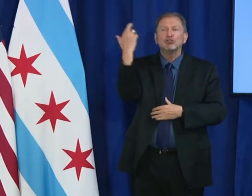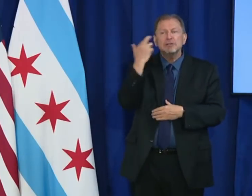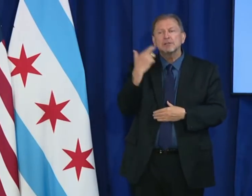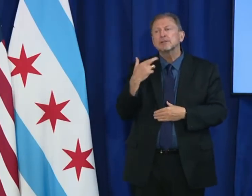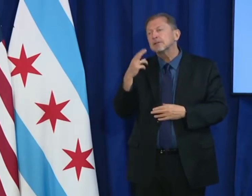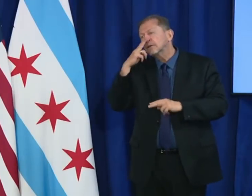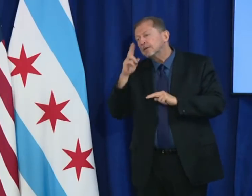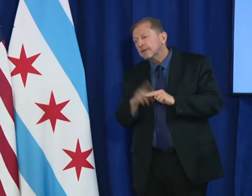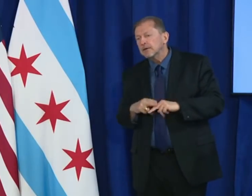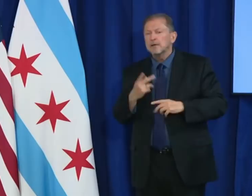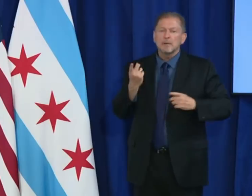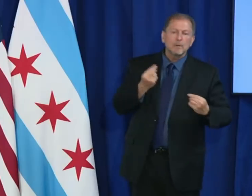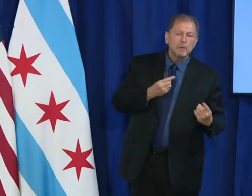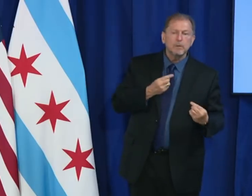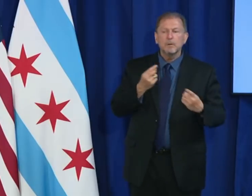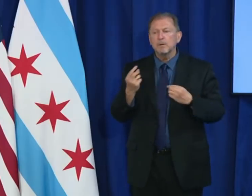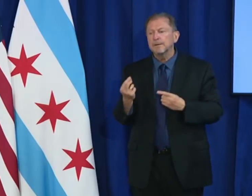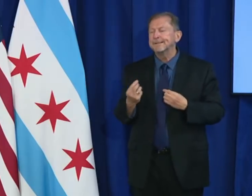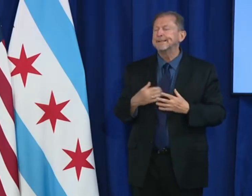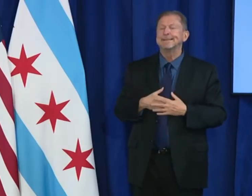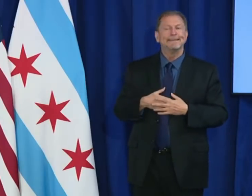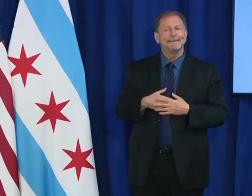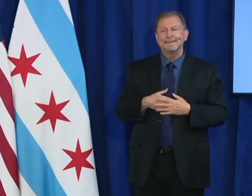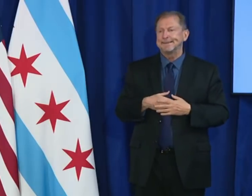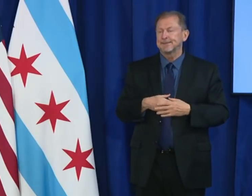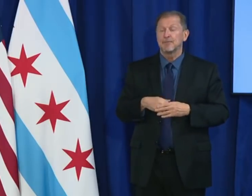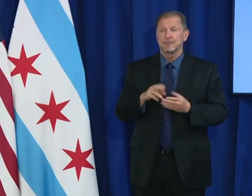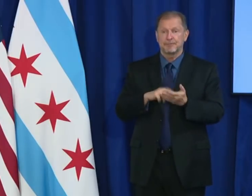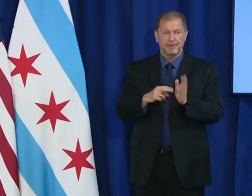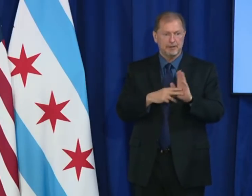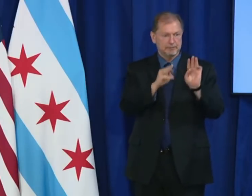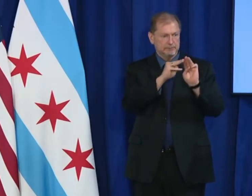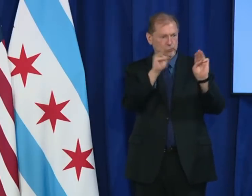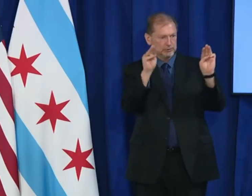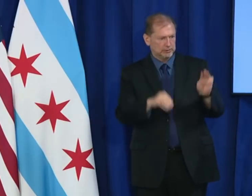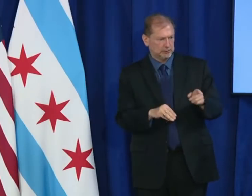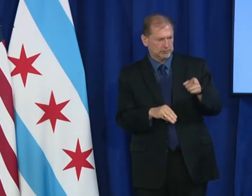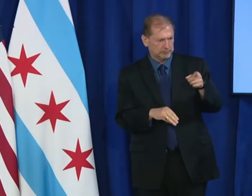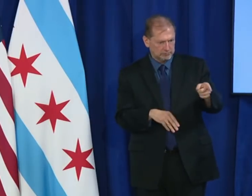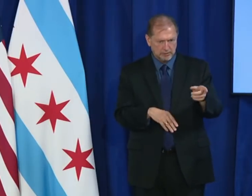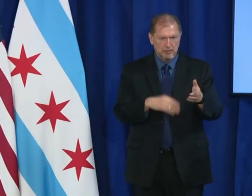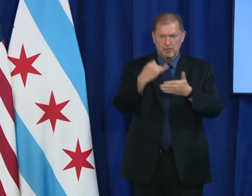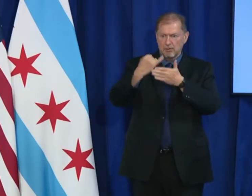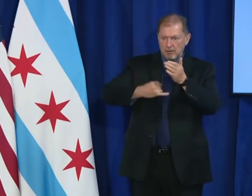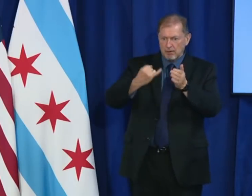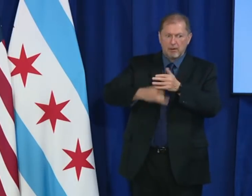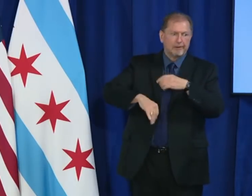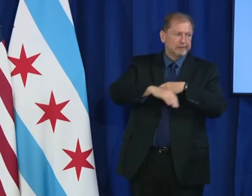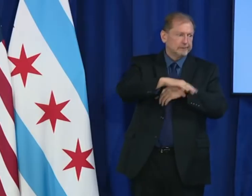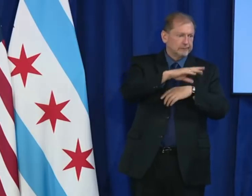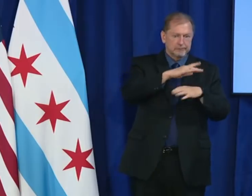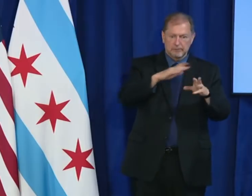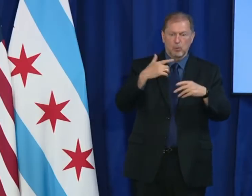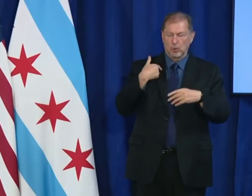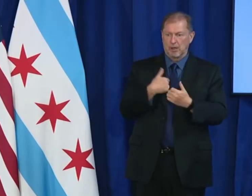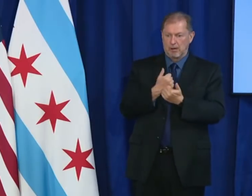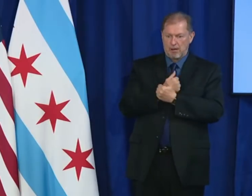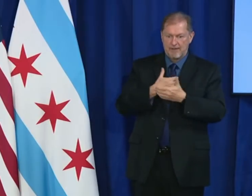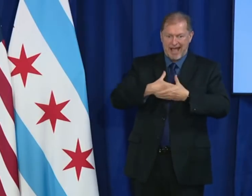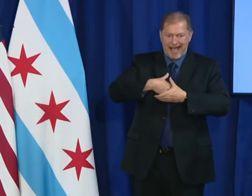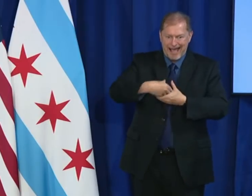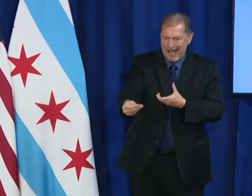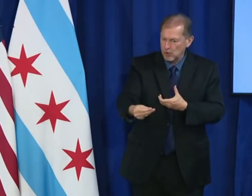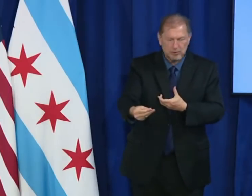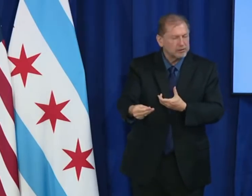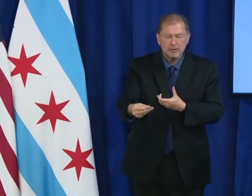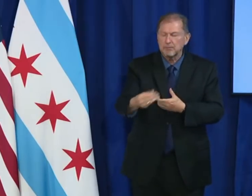that obviously makes it difficult for some of these institutions that we most love as Chicagoans. So we